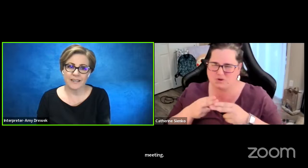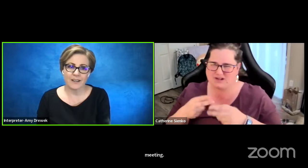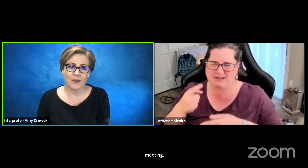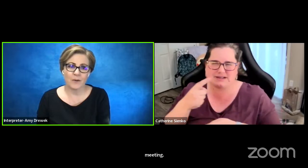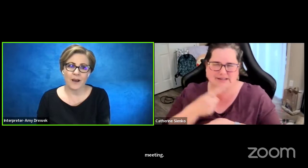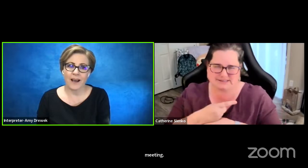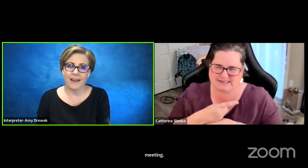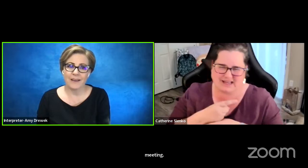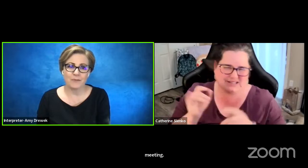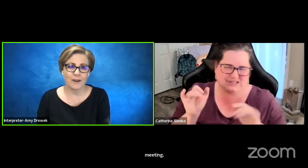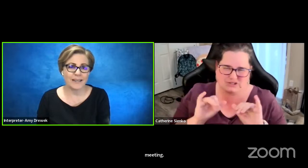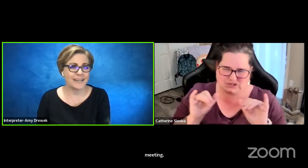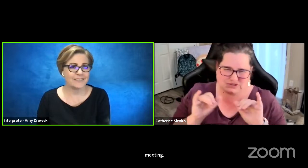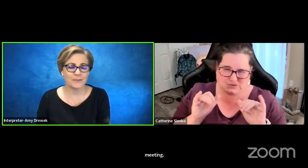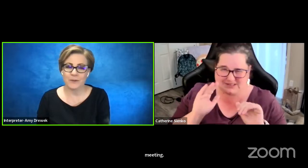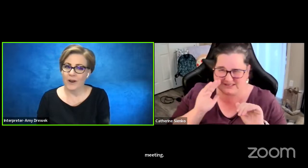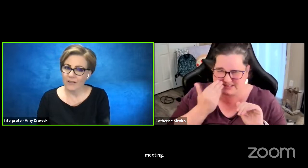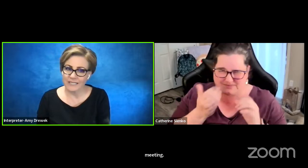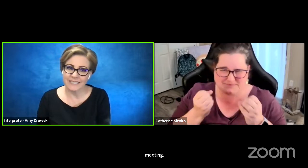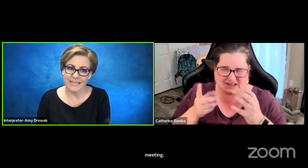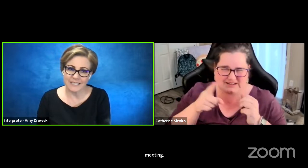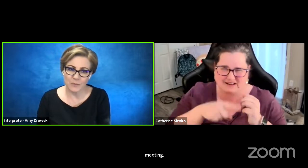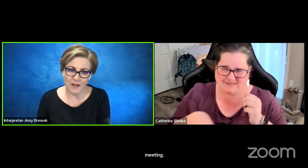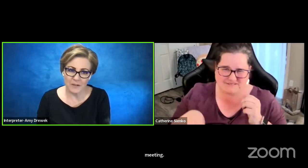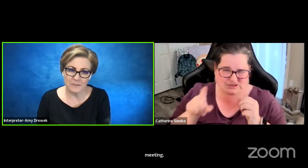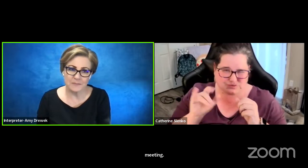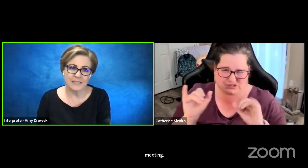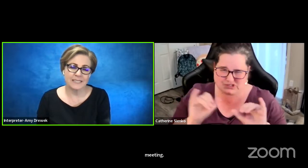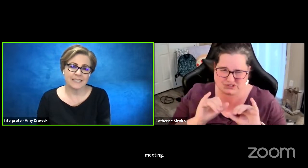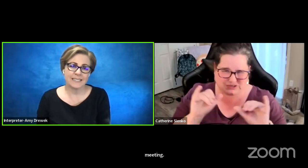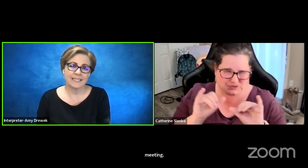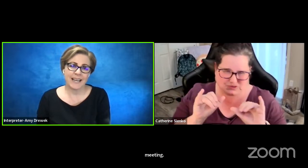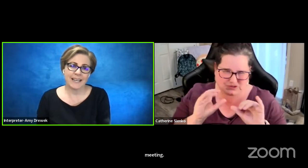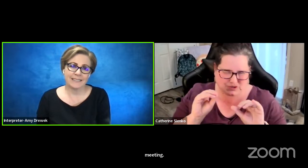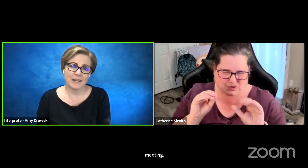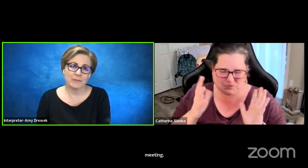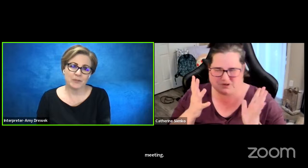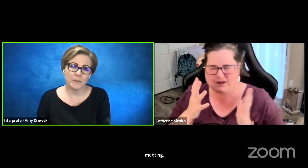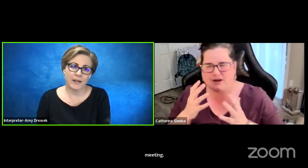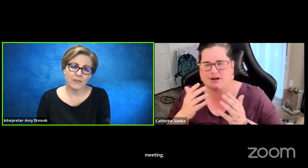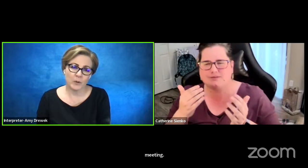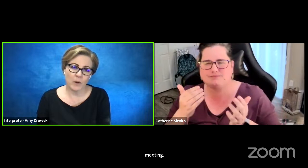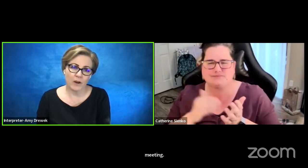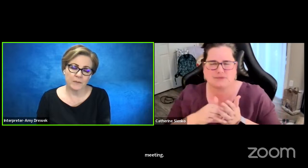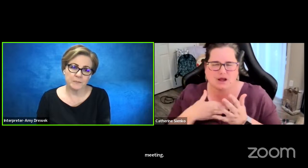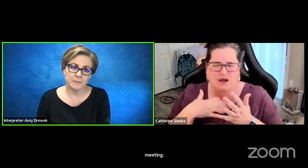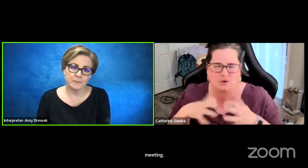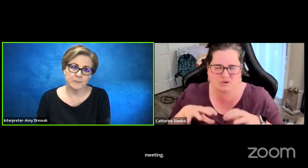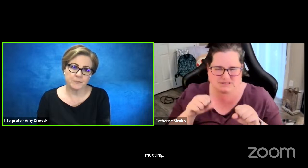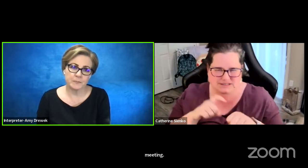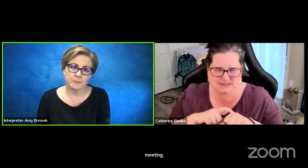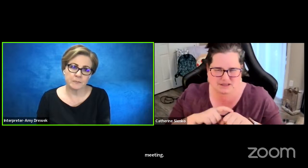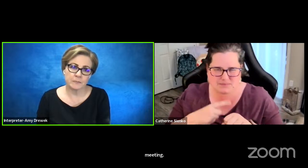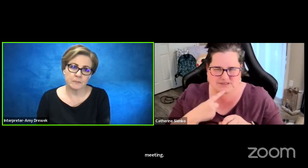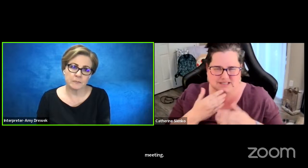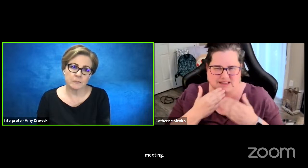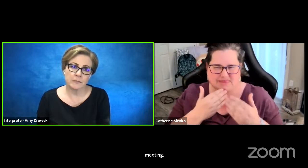And this is Commissioner Cienko. I am ready to call it a day as well, as I'm sure many of you